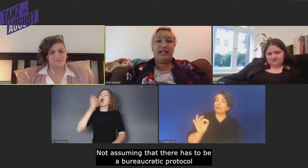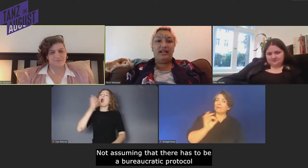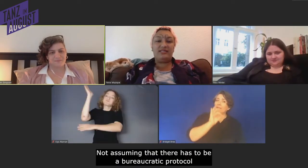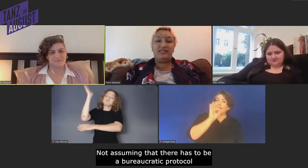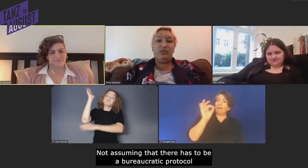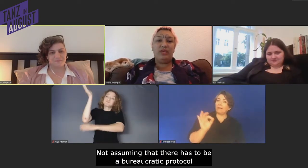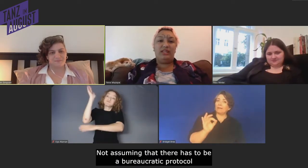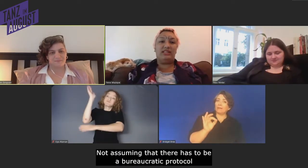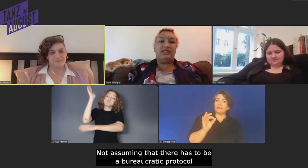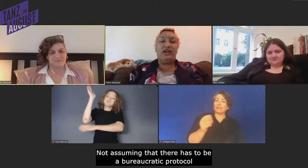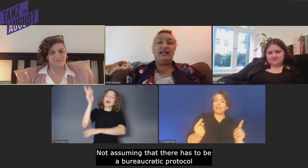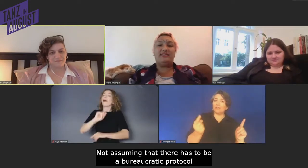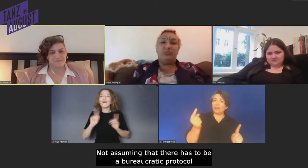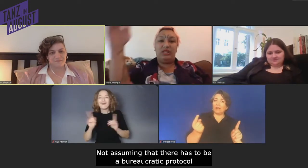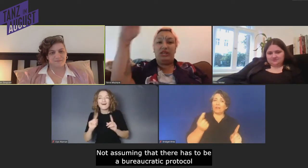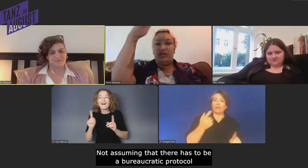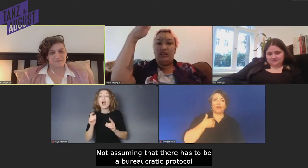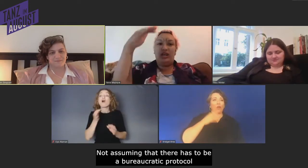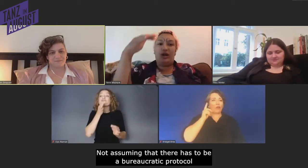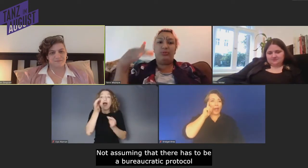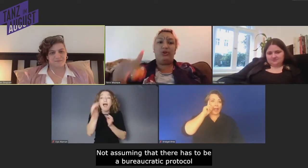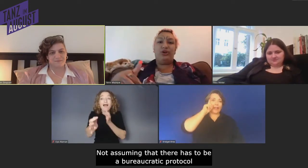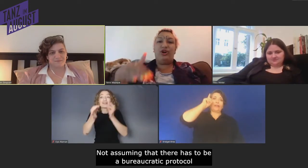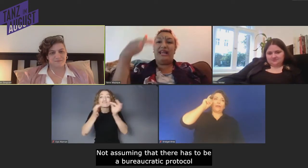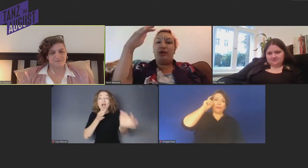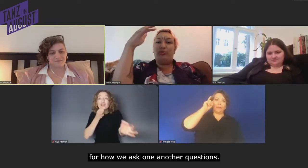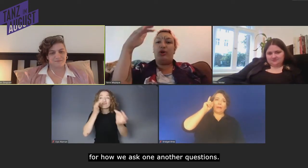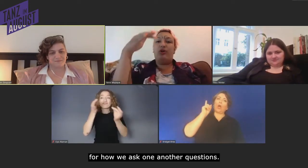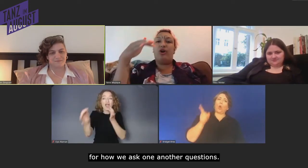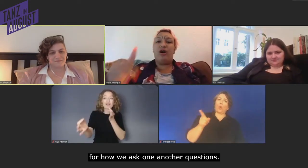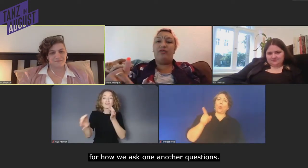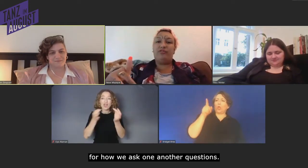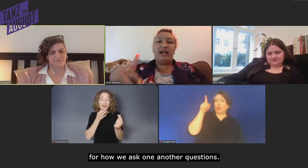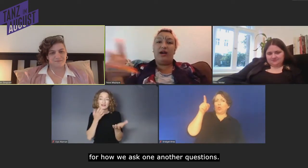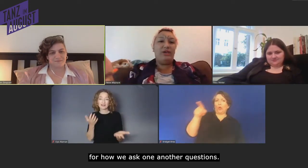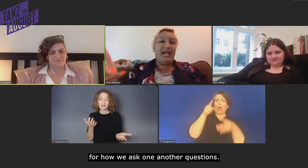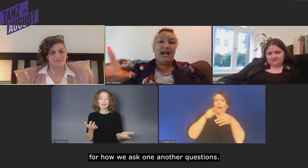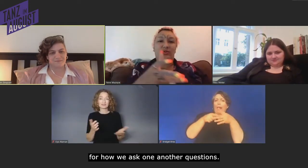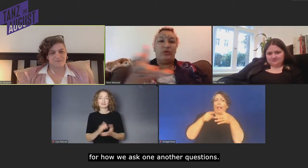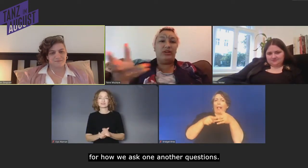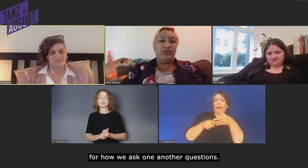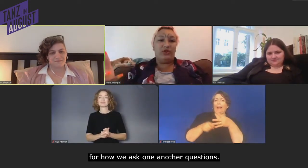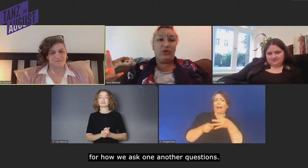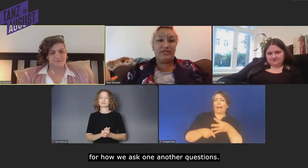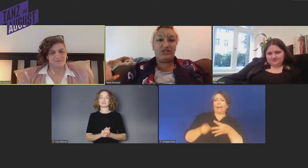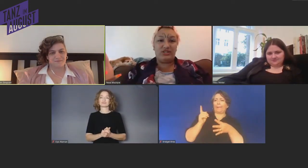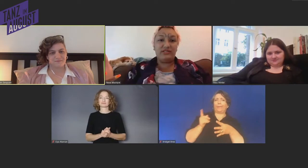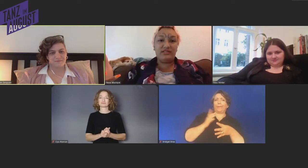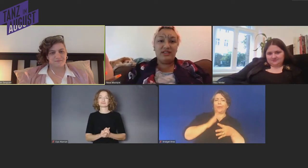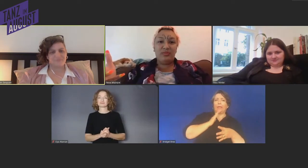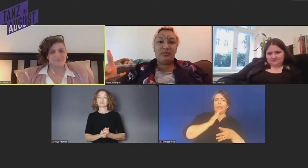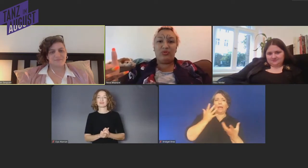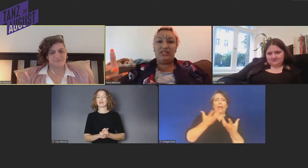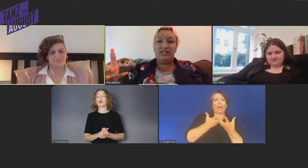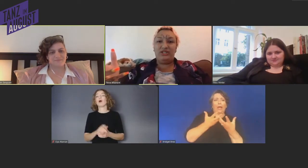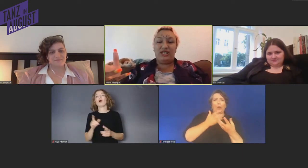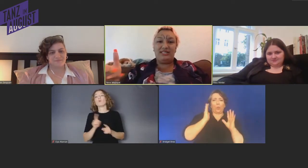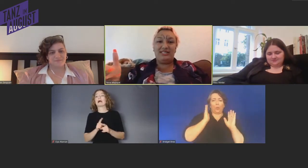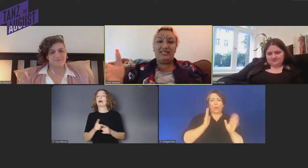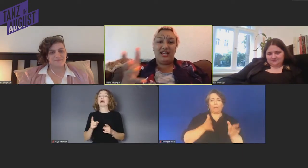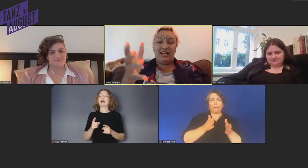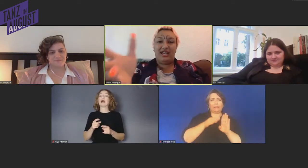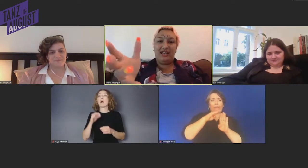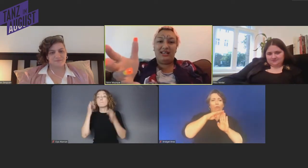like assuming that there has to be a bureaucratic protocol for how we ask one another questions, but really